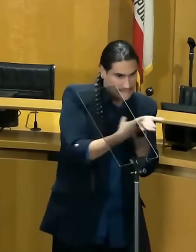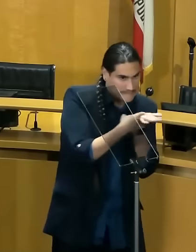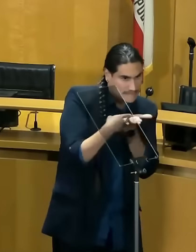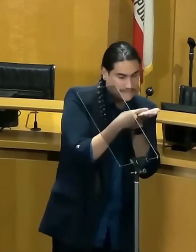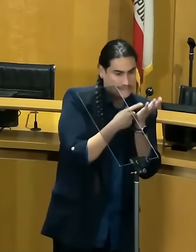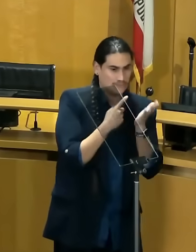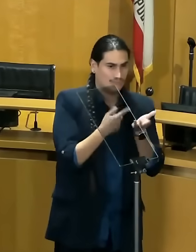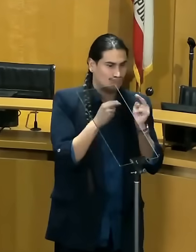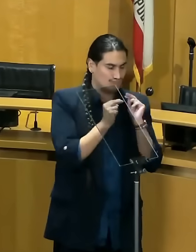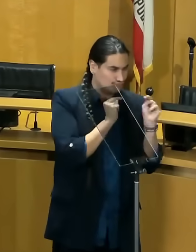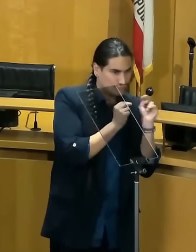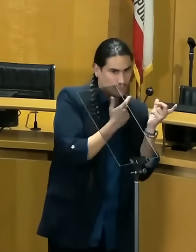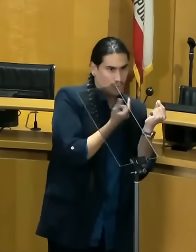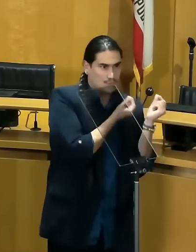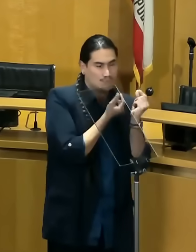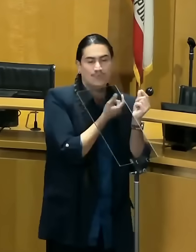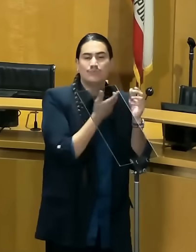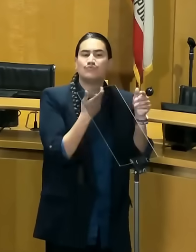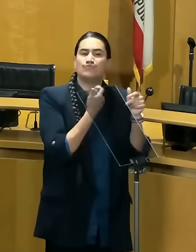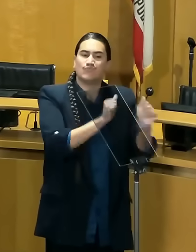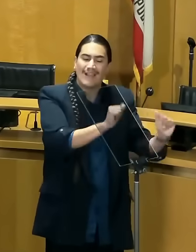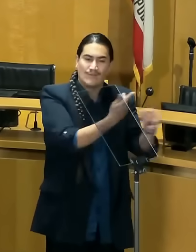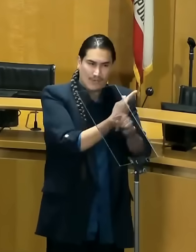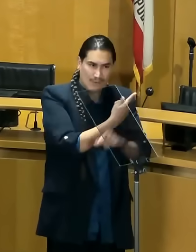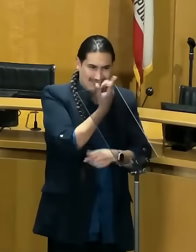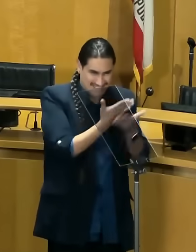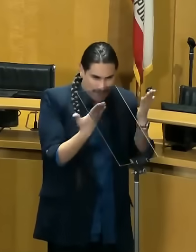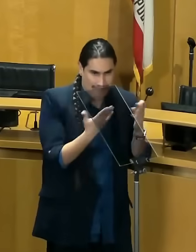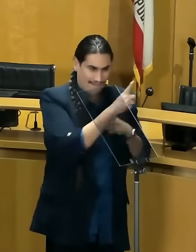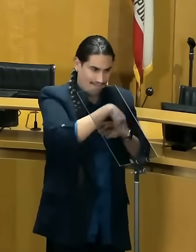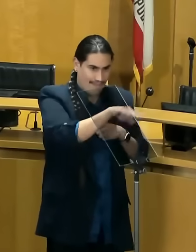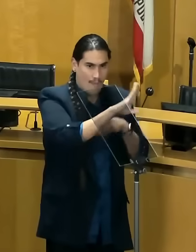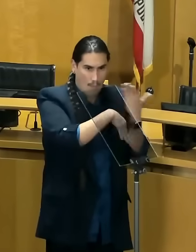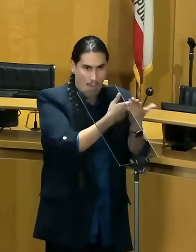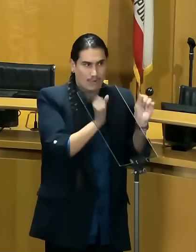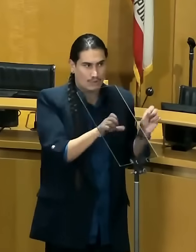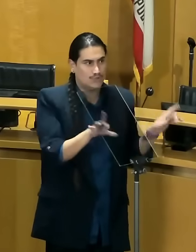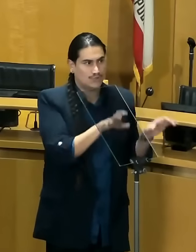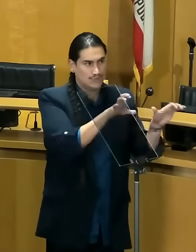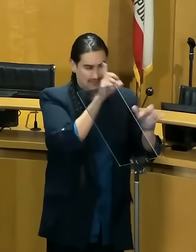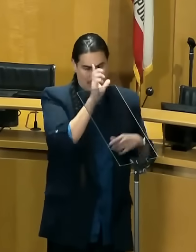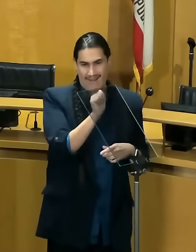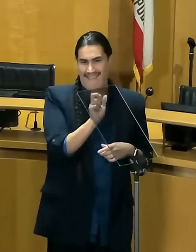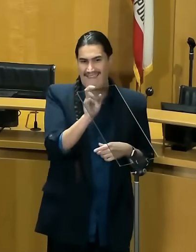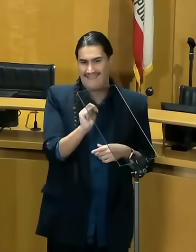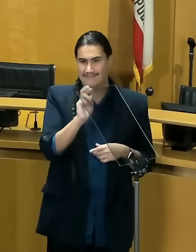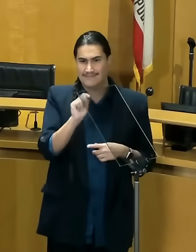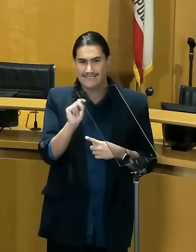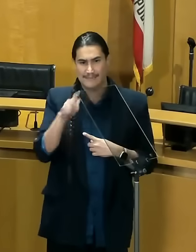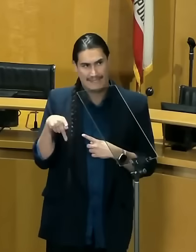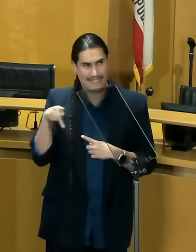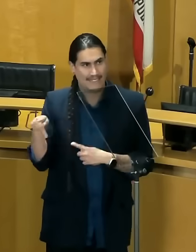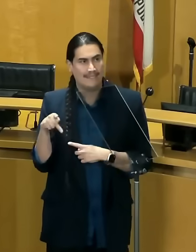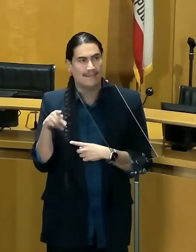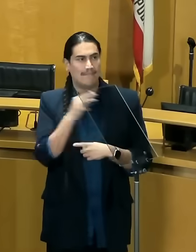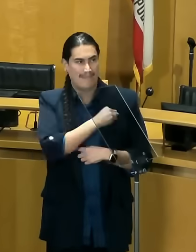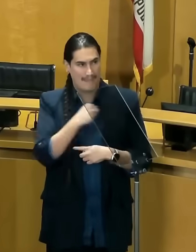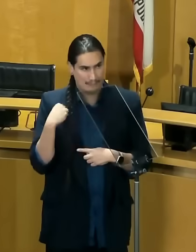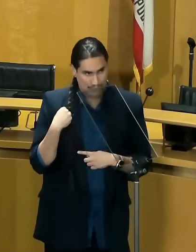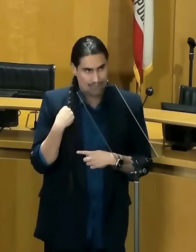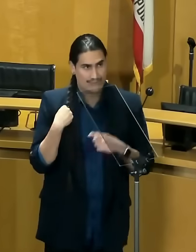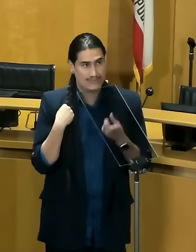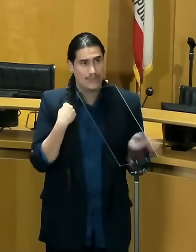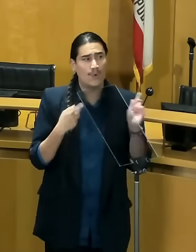of a modality that worked for all the different AMPTP members, AMPTP